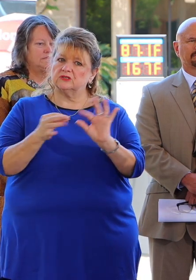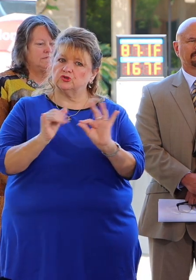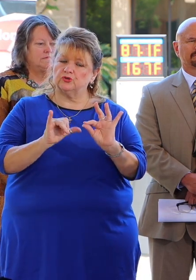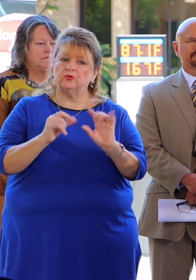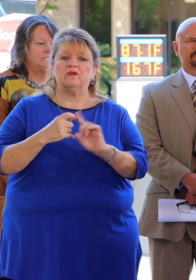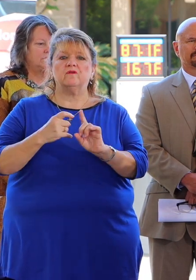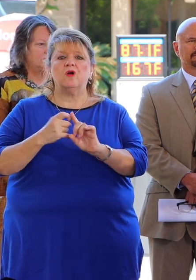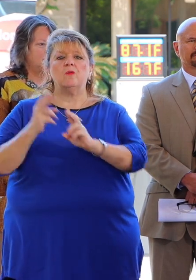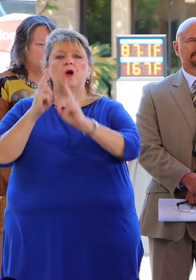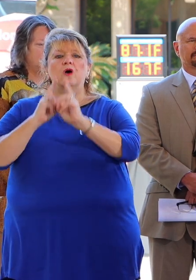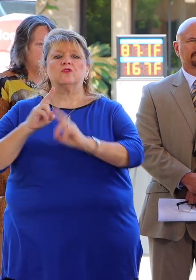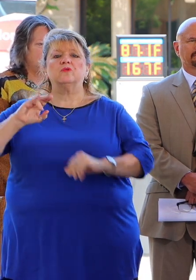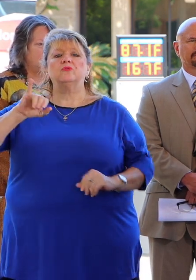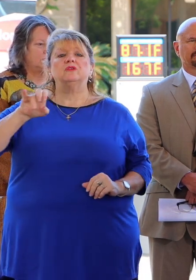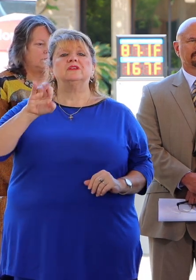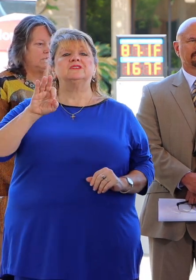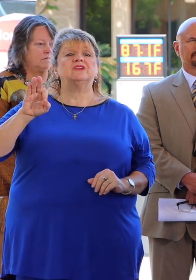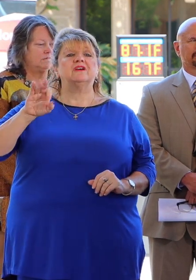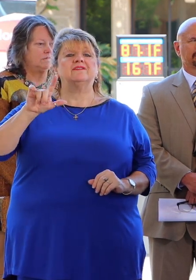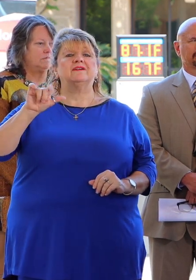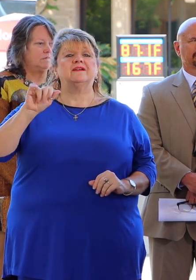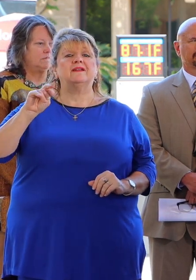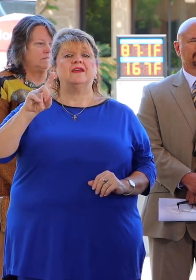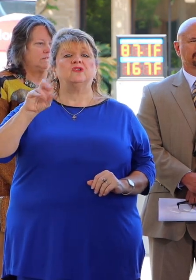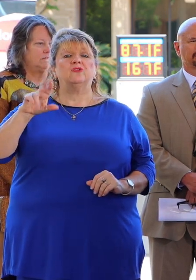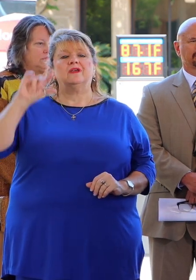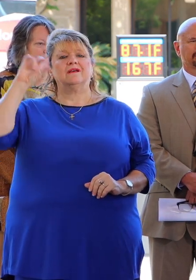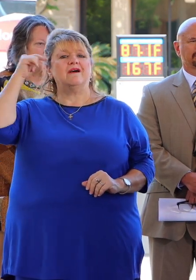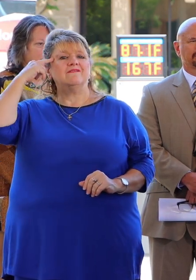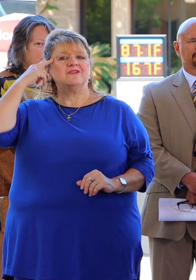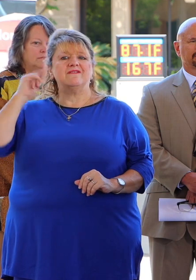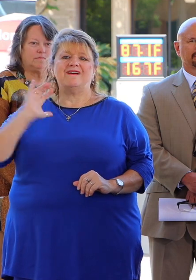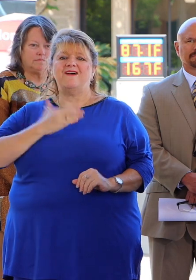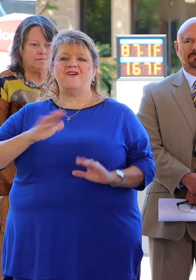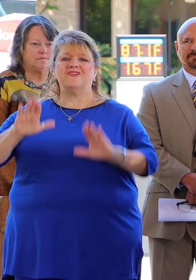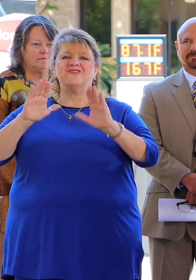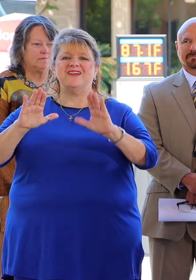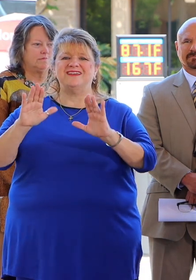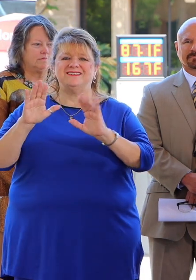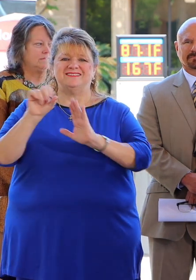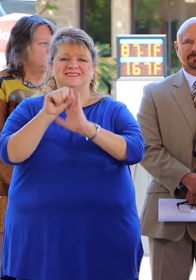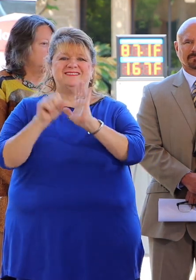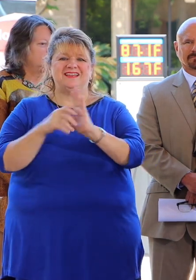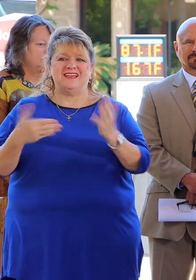the Honorable Jeff Landry, Governor of our great state. Colonel Oxley.